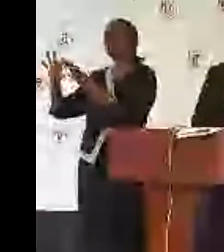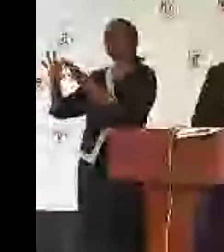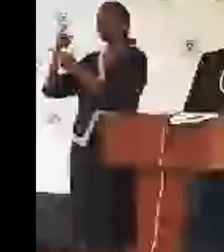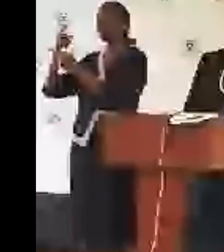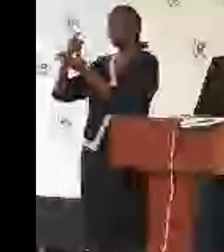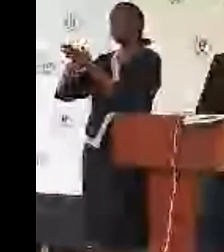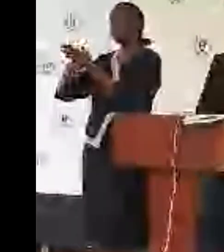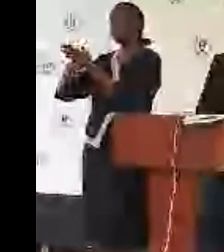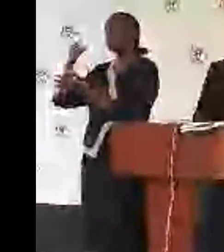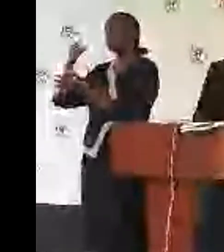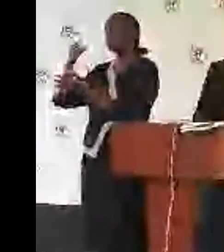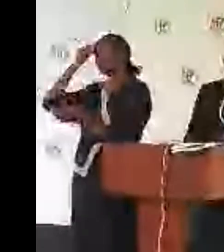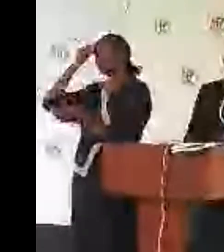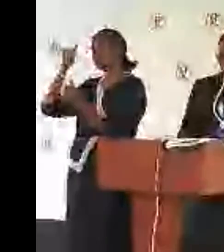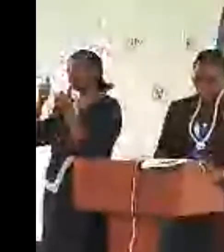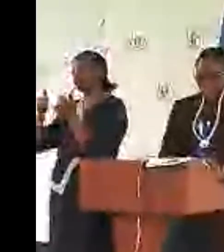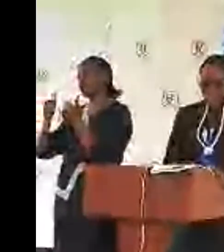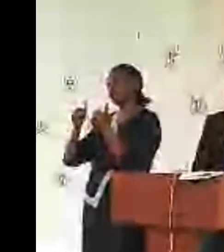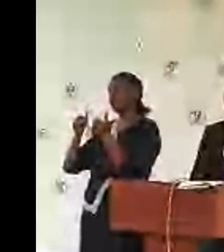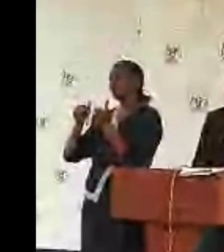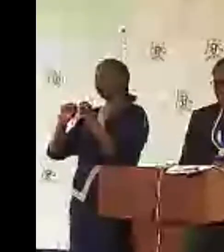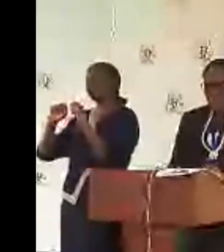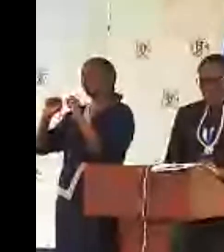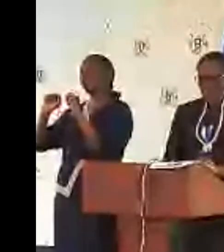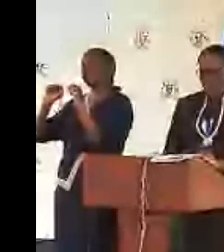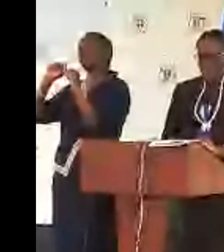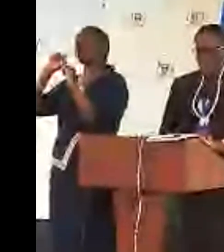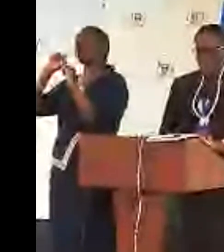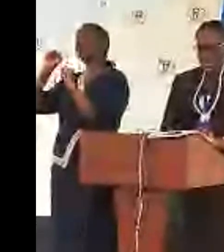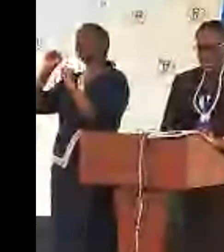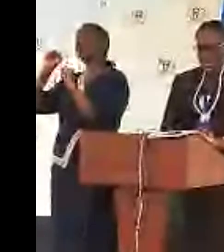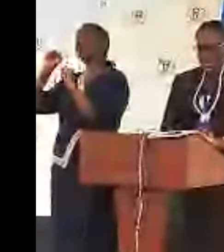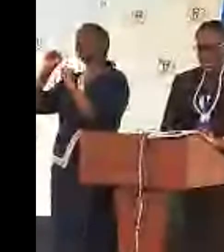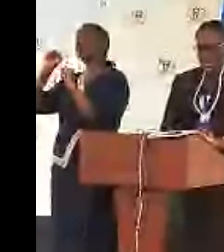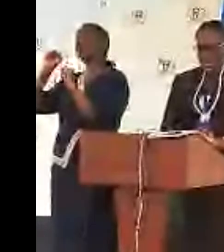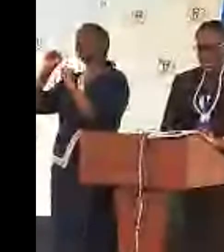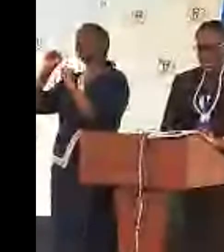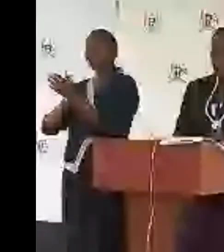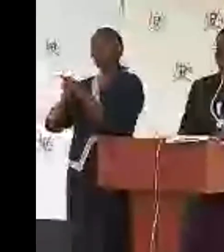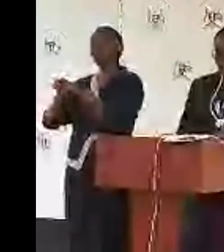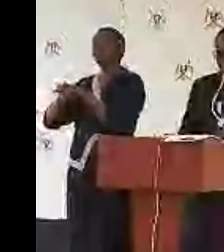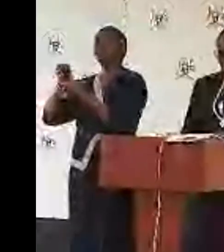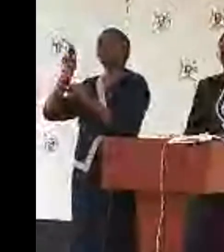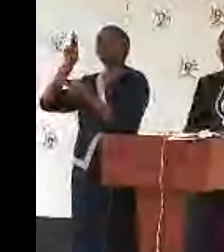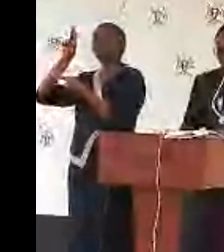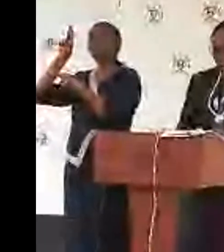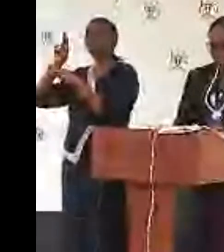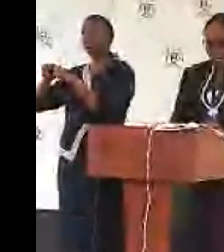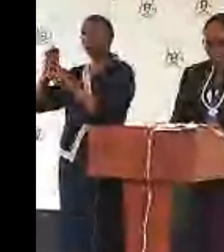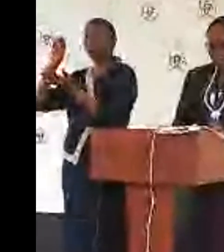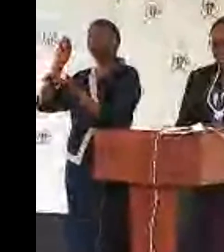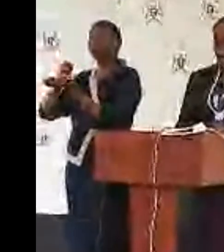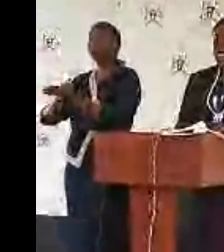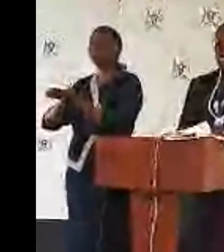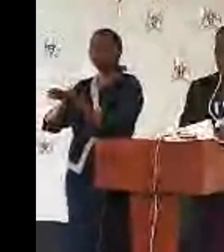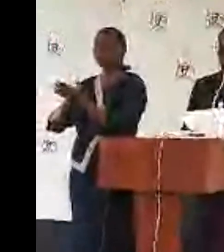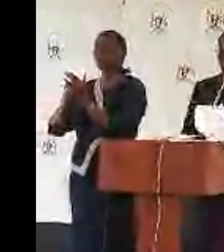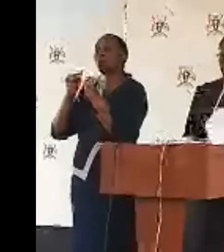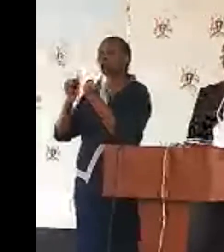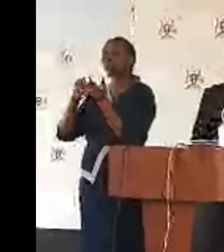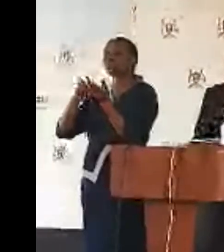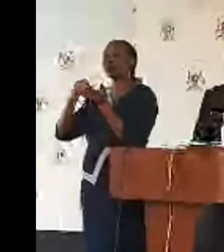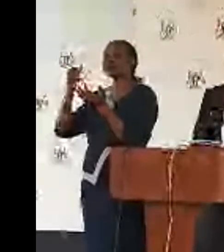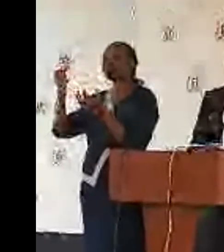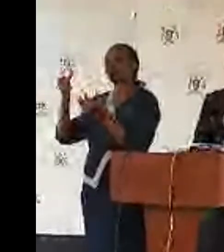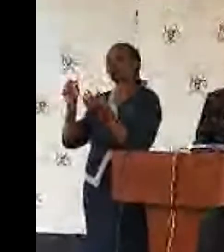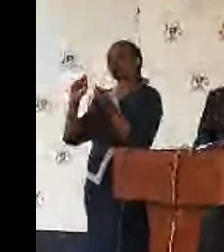asoma mu siniya ey'okuna oba emabega yonna. N'olwekyo basobola bulungi nnyo okwewandiisa ne baddamu siniya ey'omukaaga. Tewali